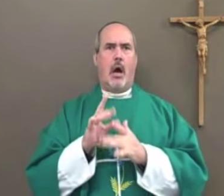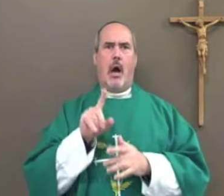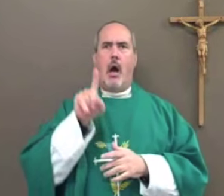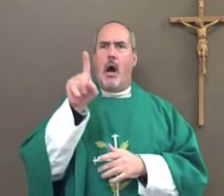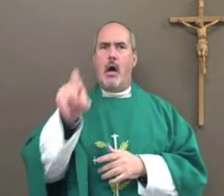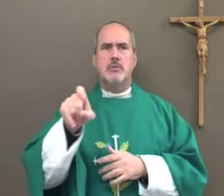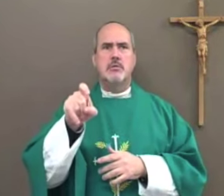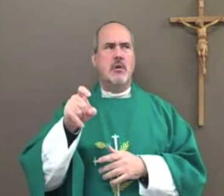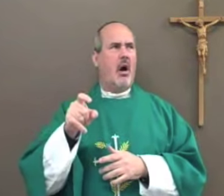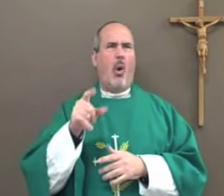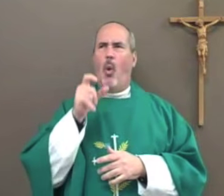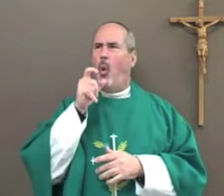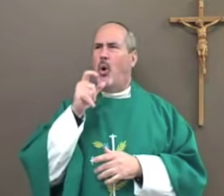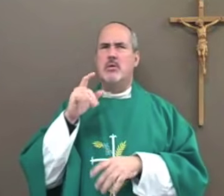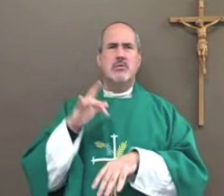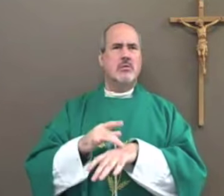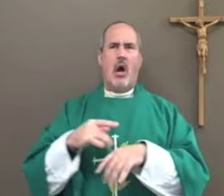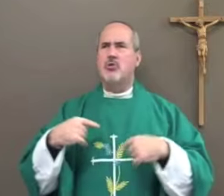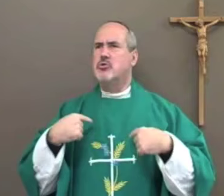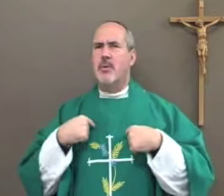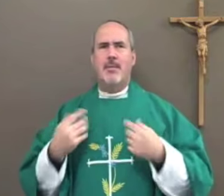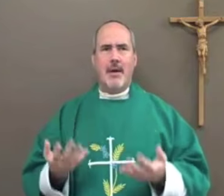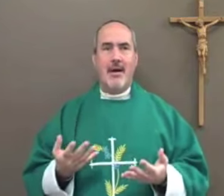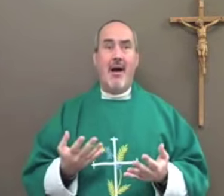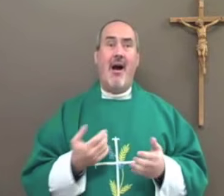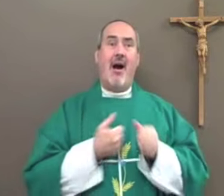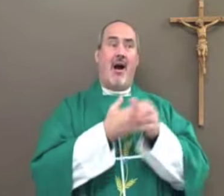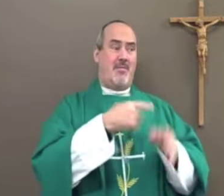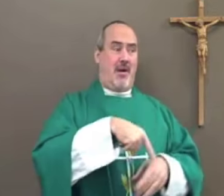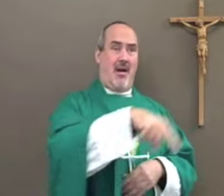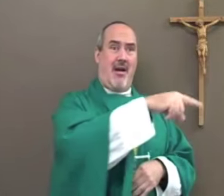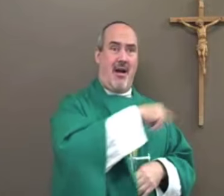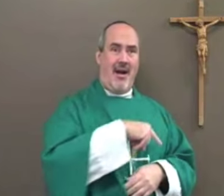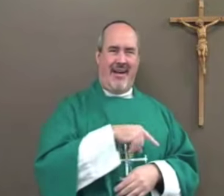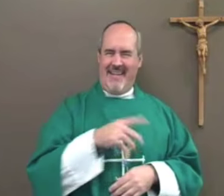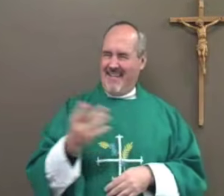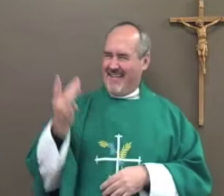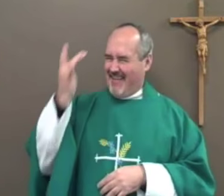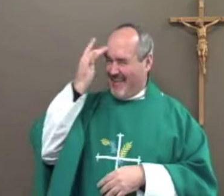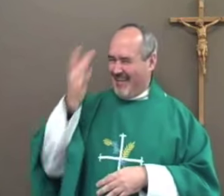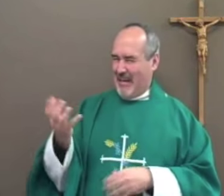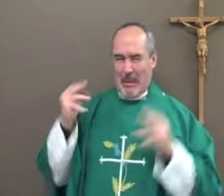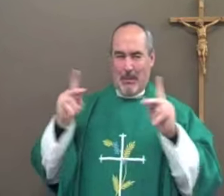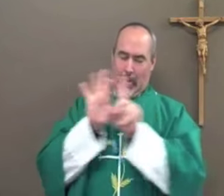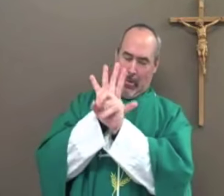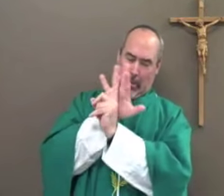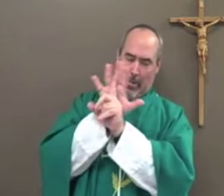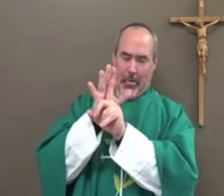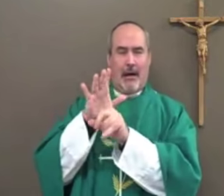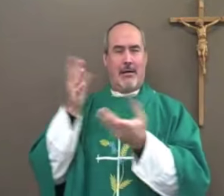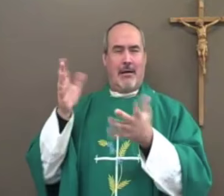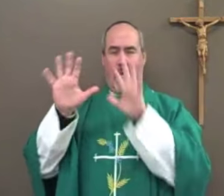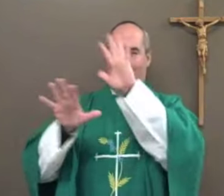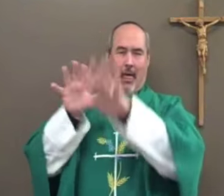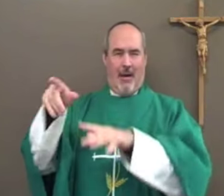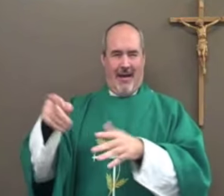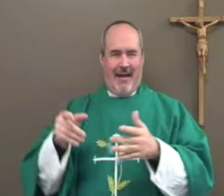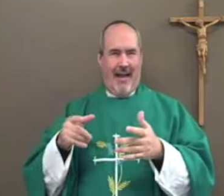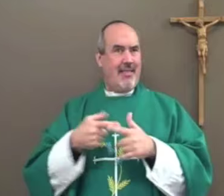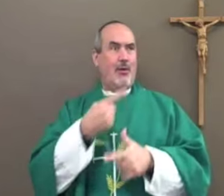This account of where Jesus asked people, "Who touched me?" And it was, crazy